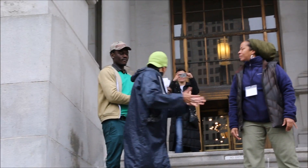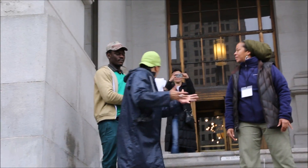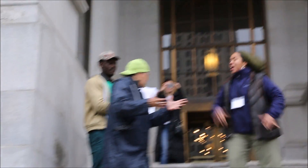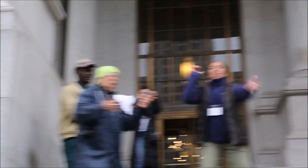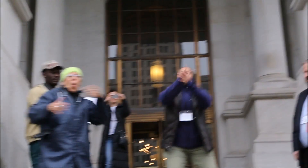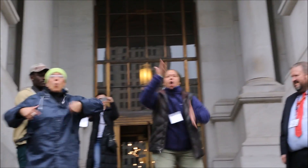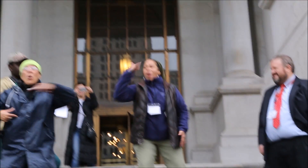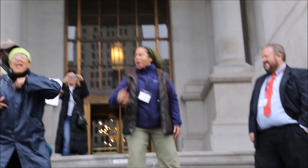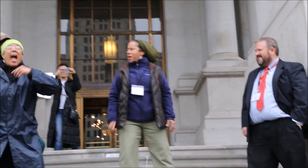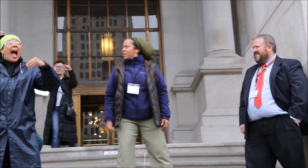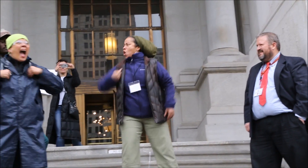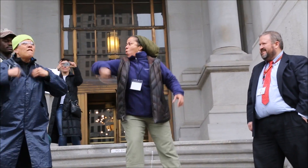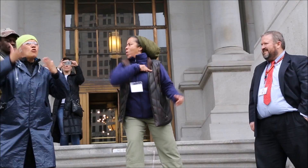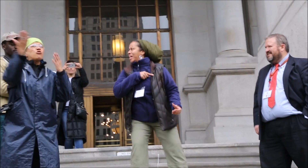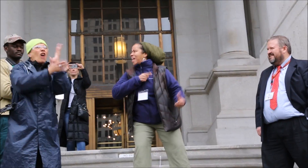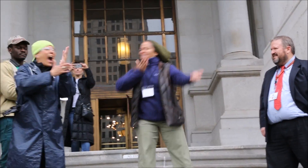No! No!